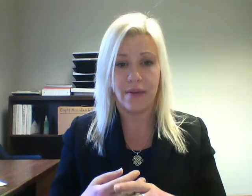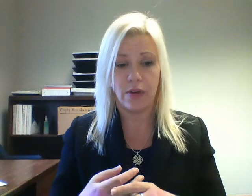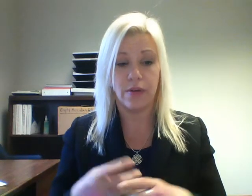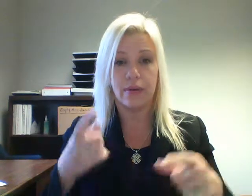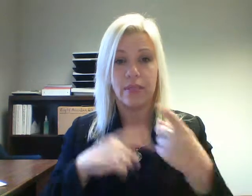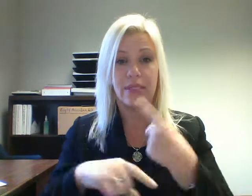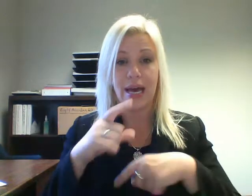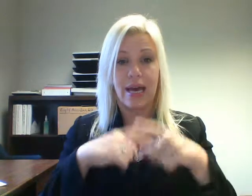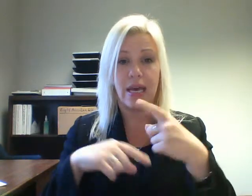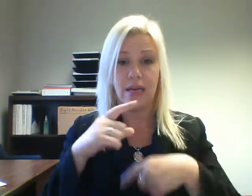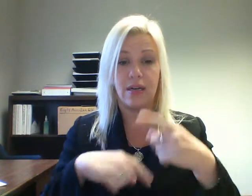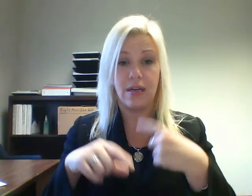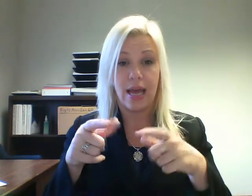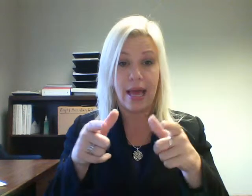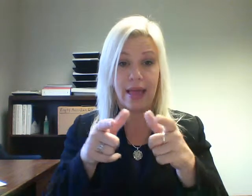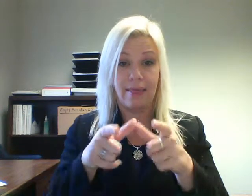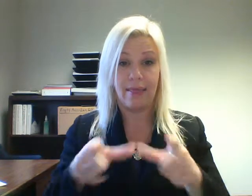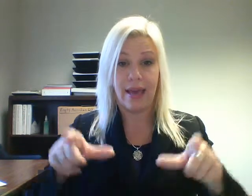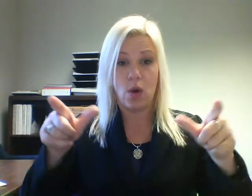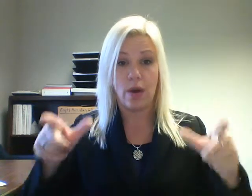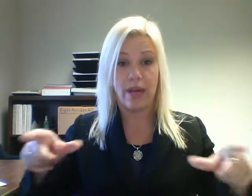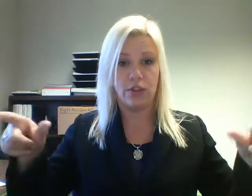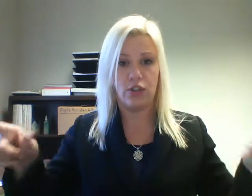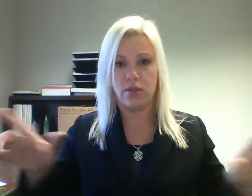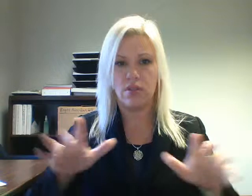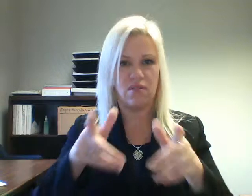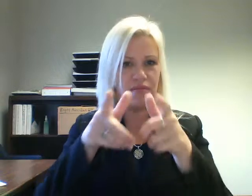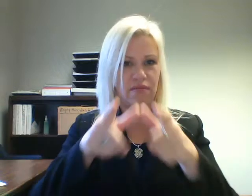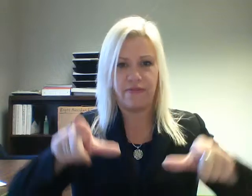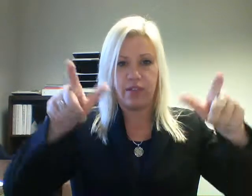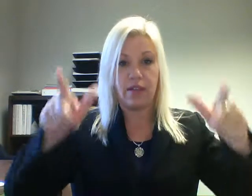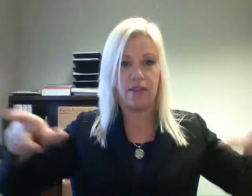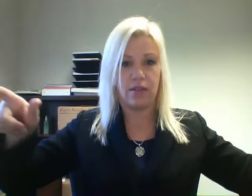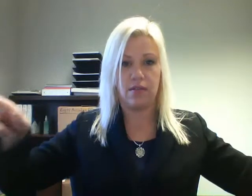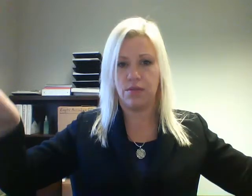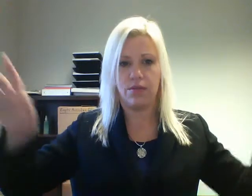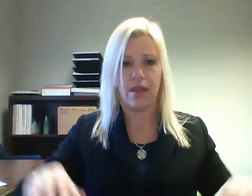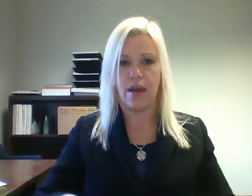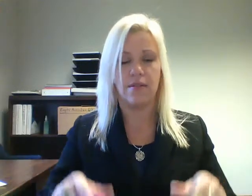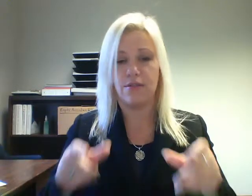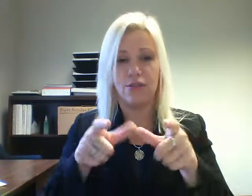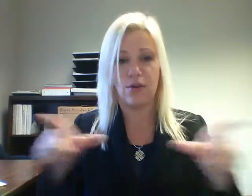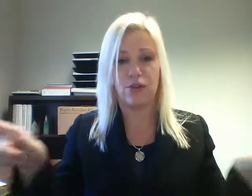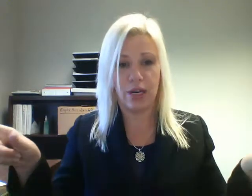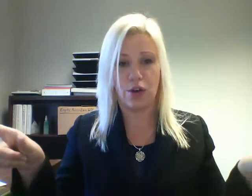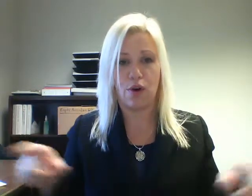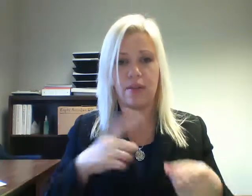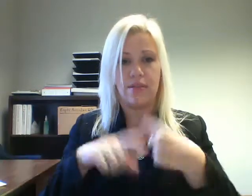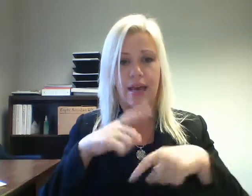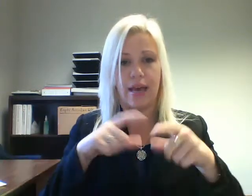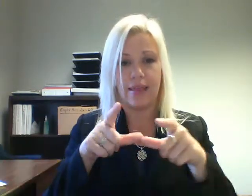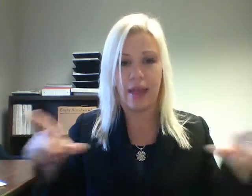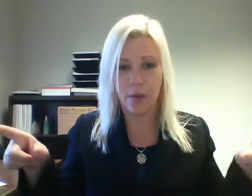you, sign language. Don't fluff it. Don't do that. Just go straight across sign